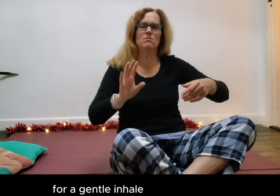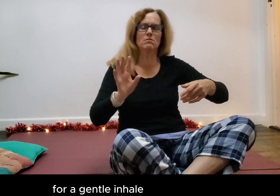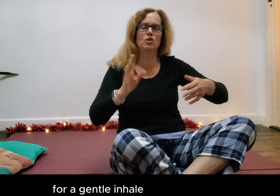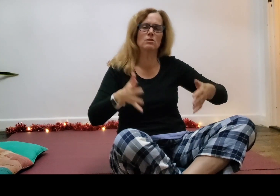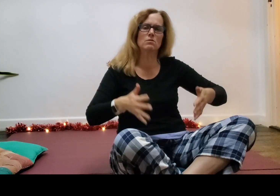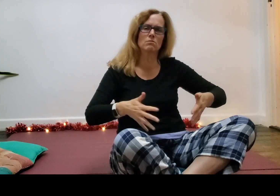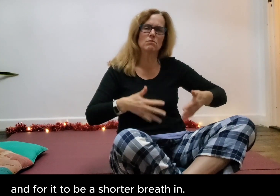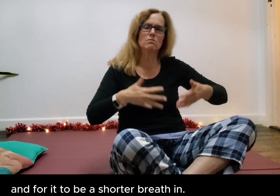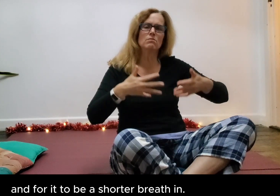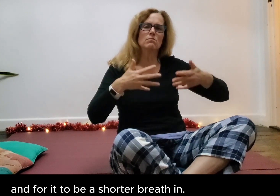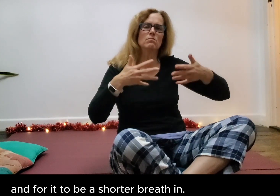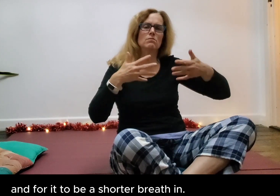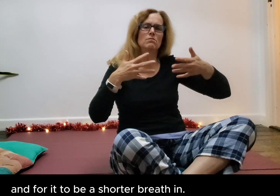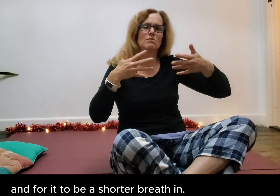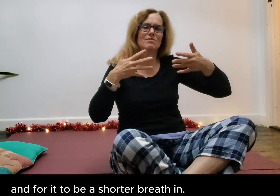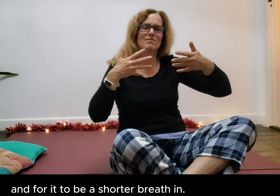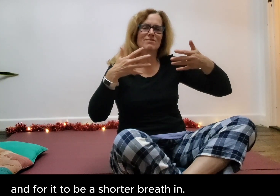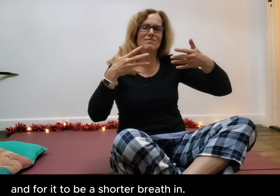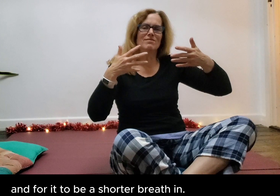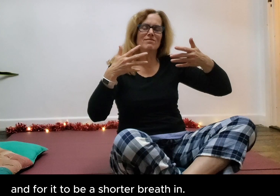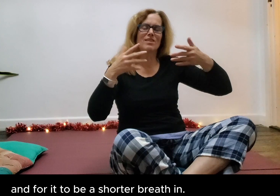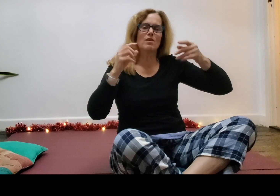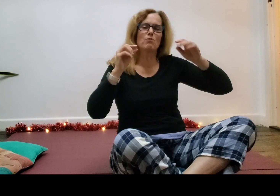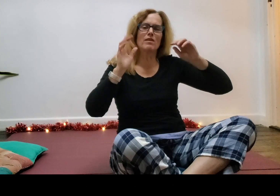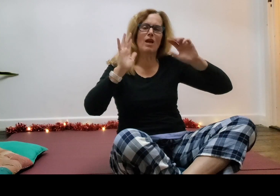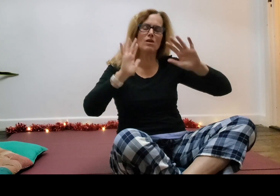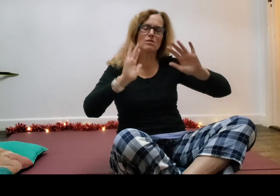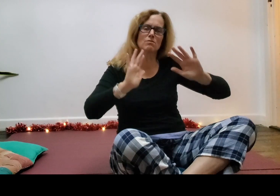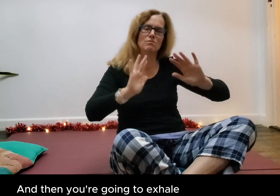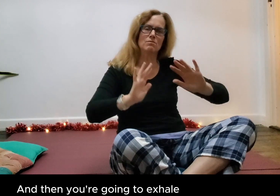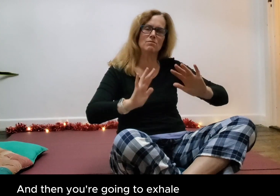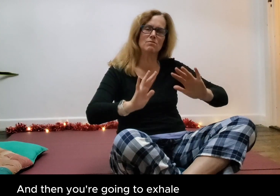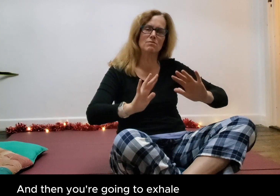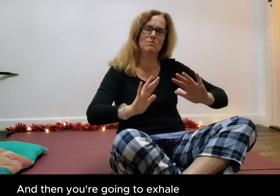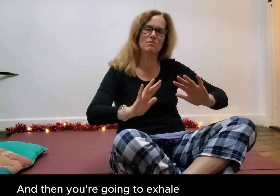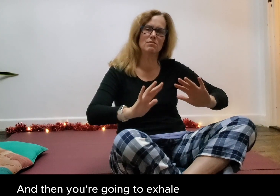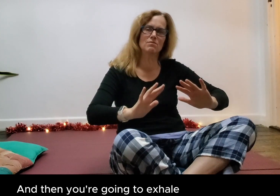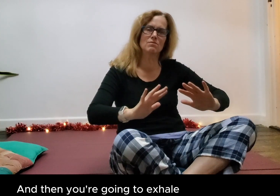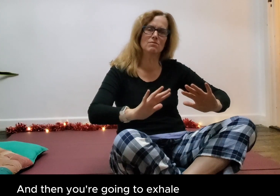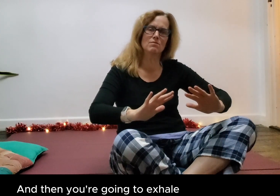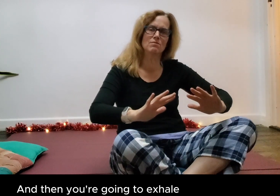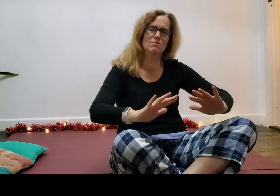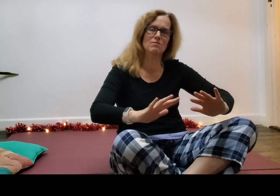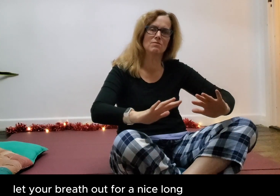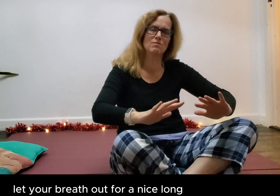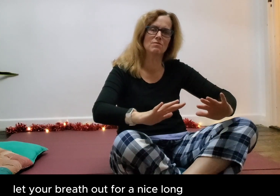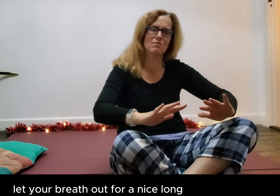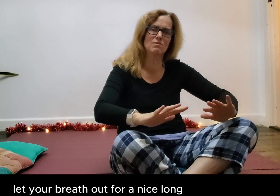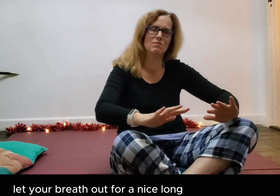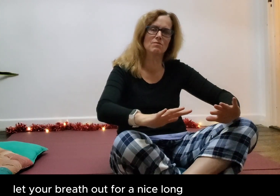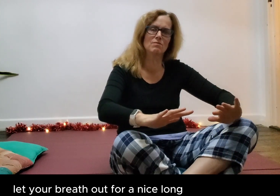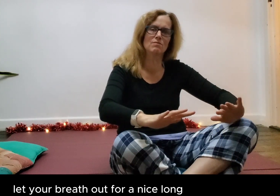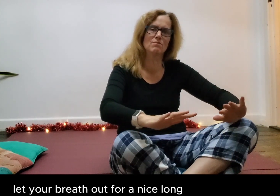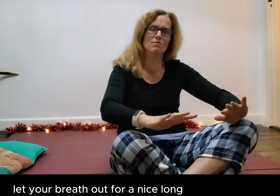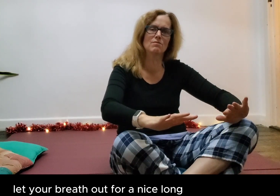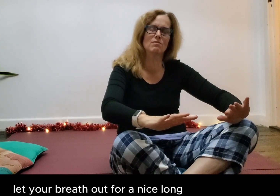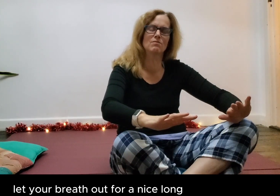inhale and for it to be a shorter breath in. And then you're going to exhale, let your breath out for a nice,